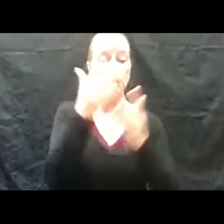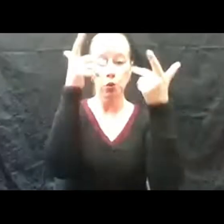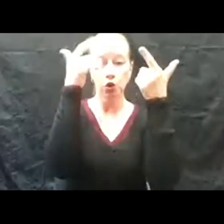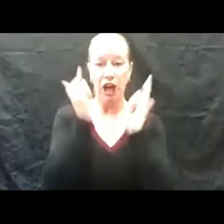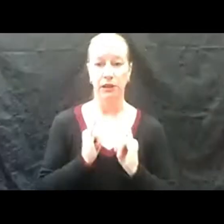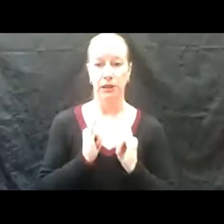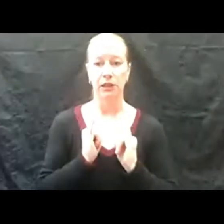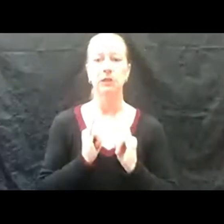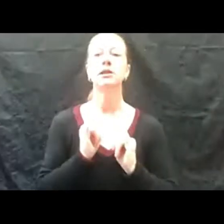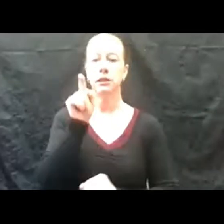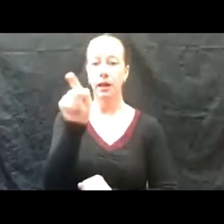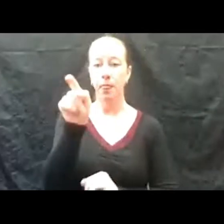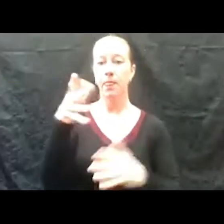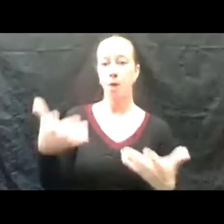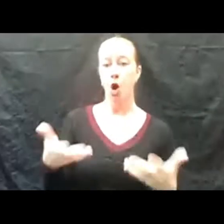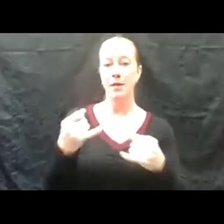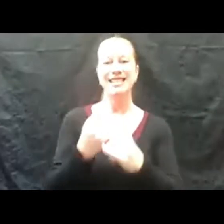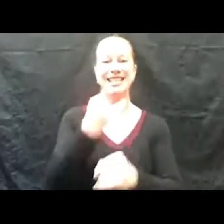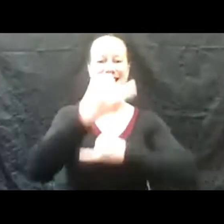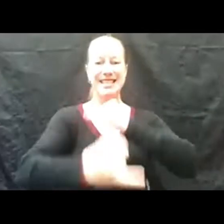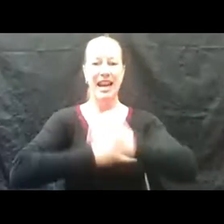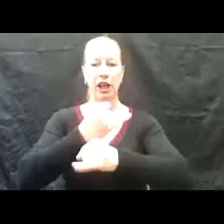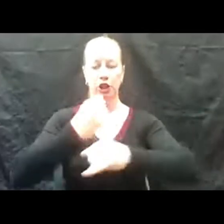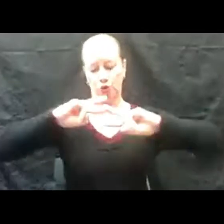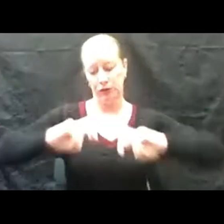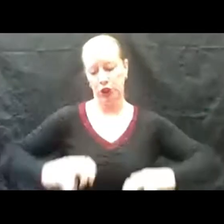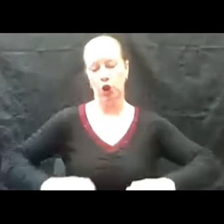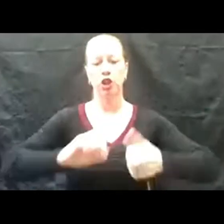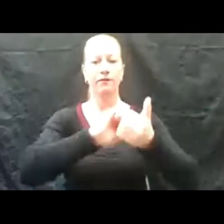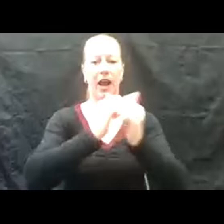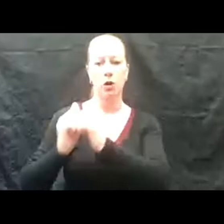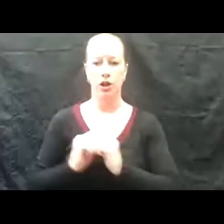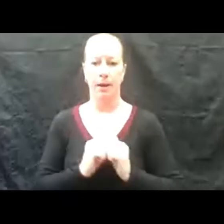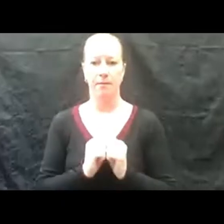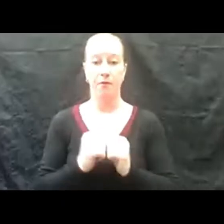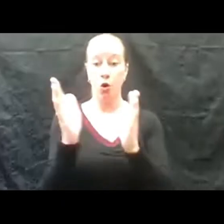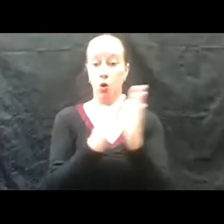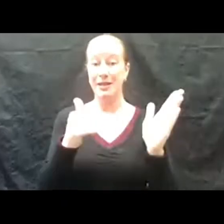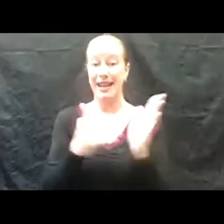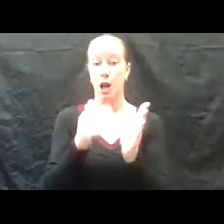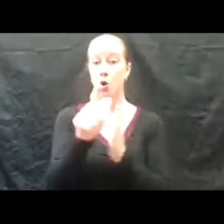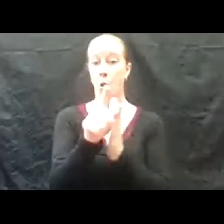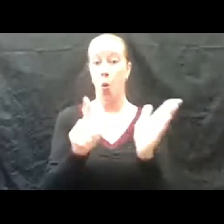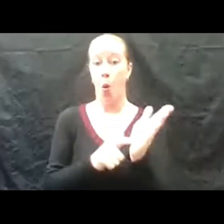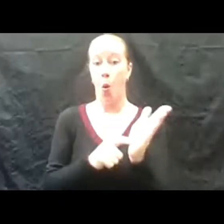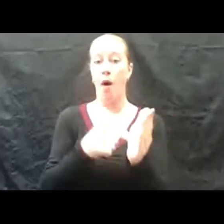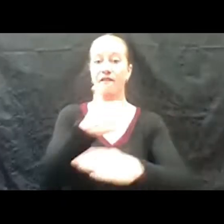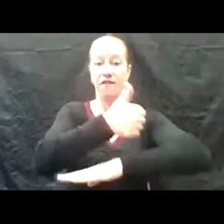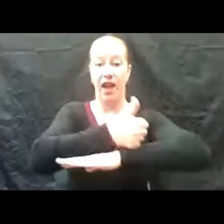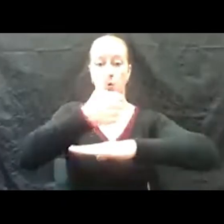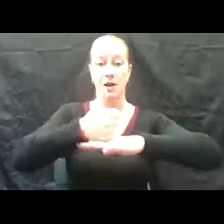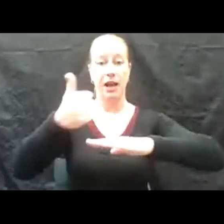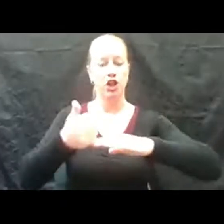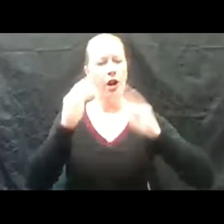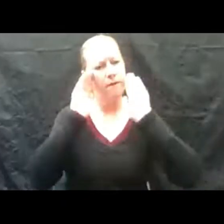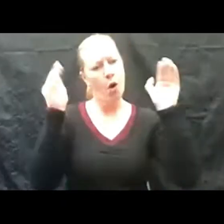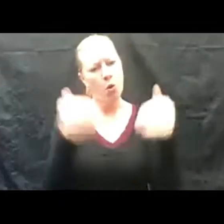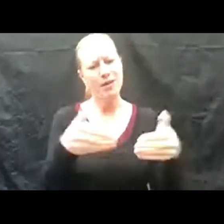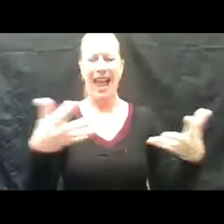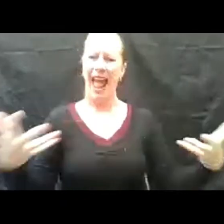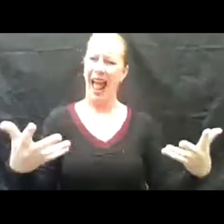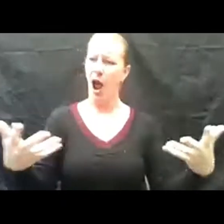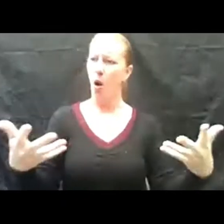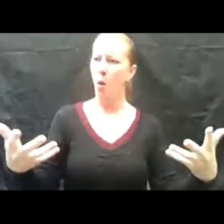currently completing an international research fellowship through the New Zealand Law Foundation, focused on how to